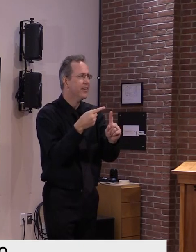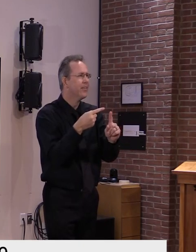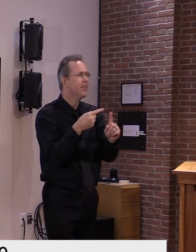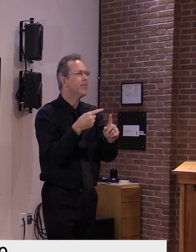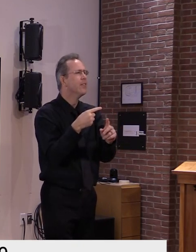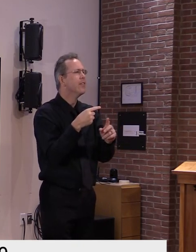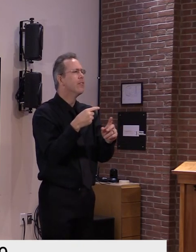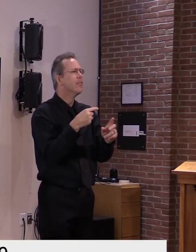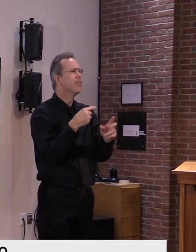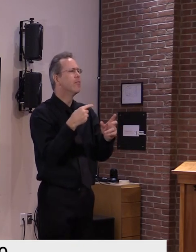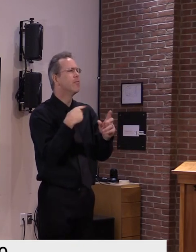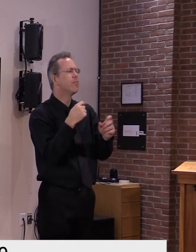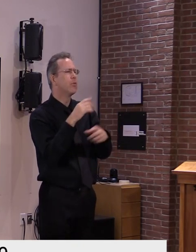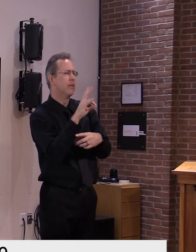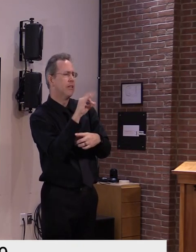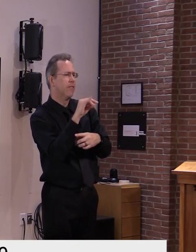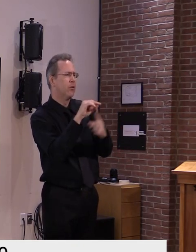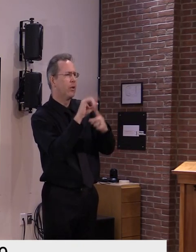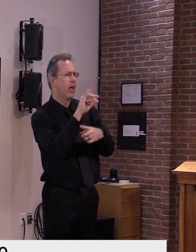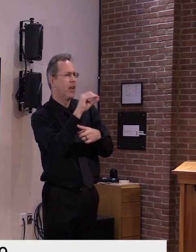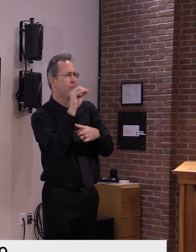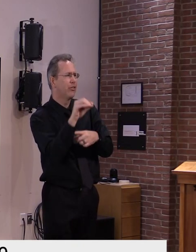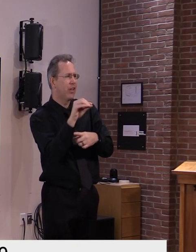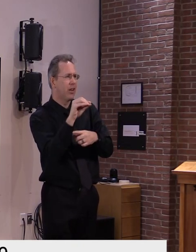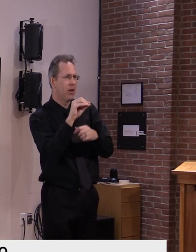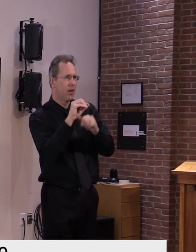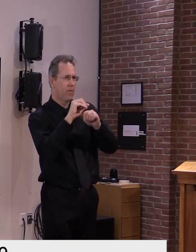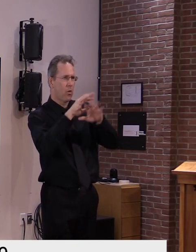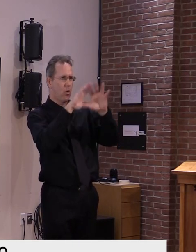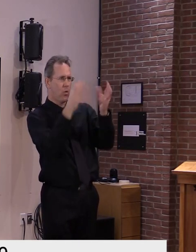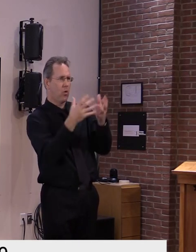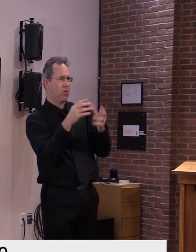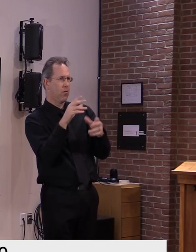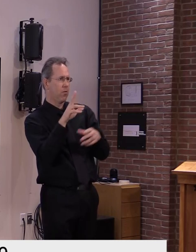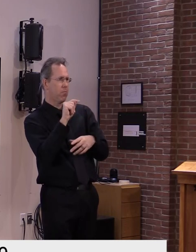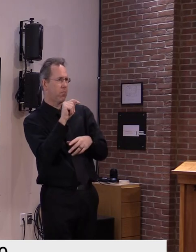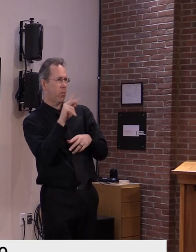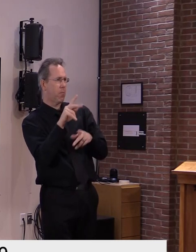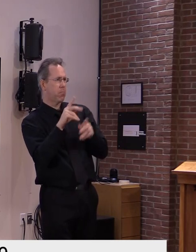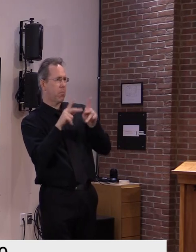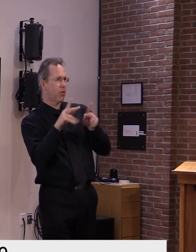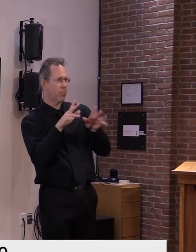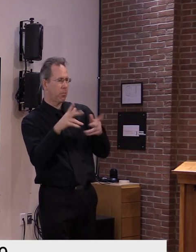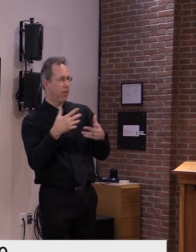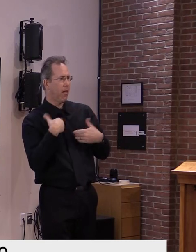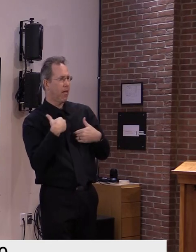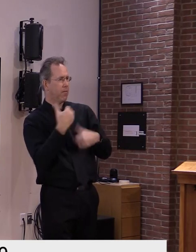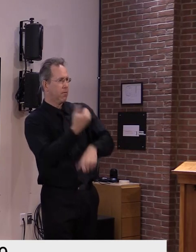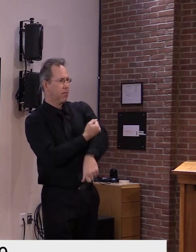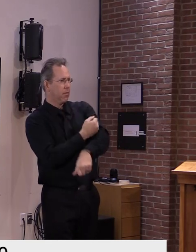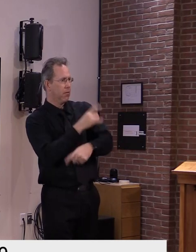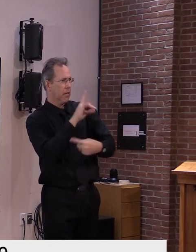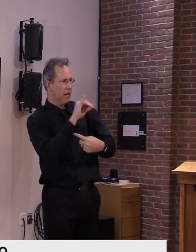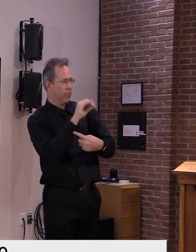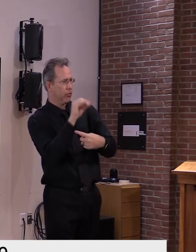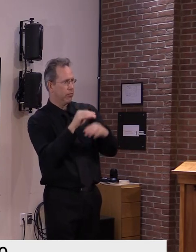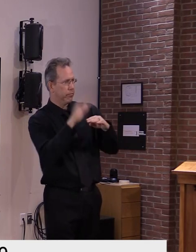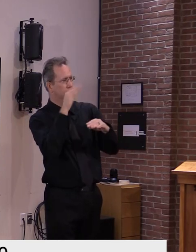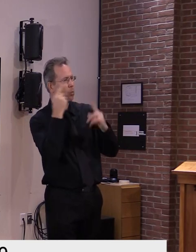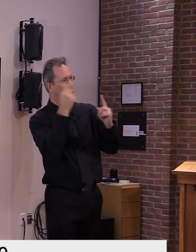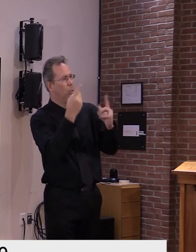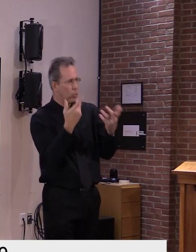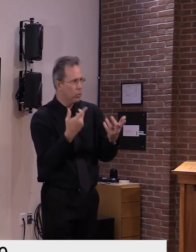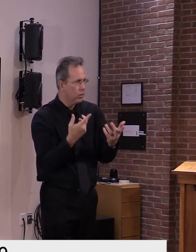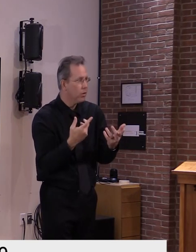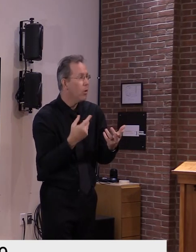vaccinated. Since we don't have such a high percent of the population who already have seen the virus and been ill from